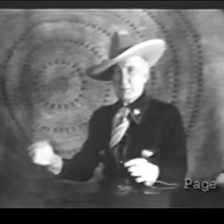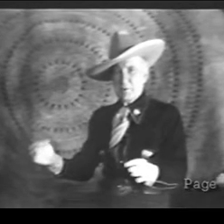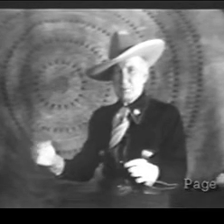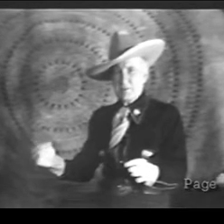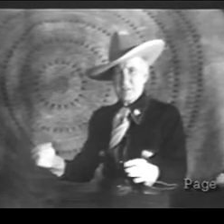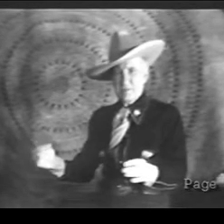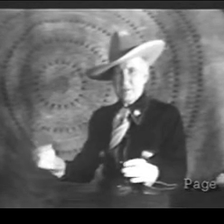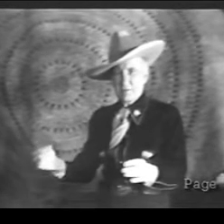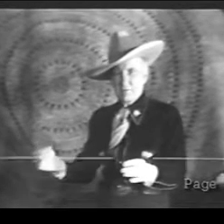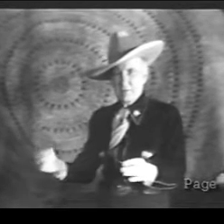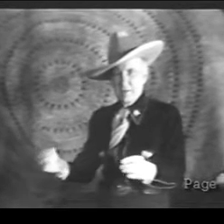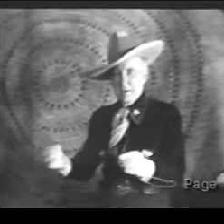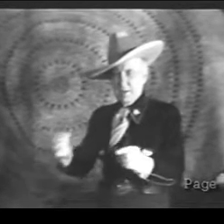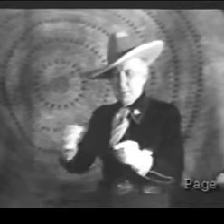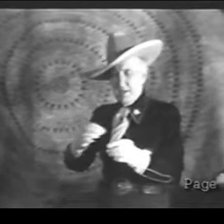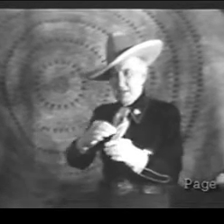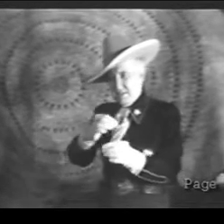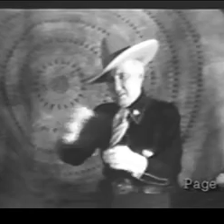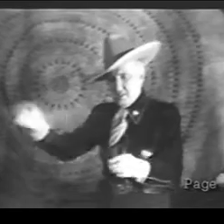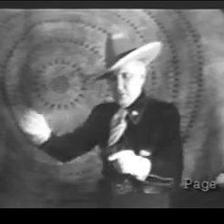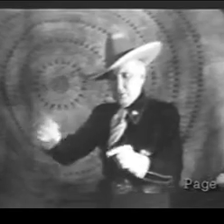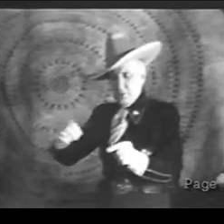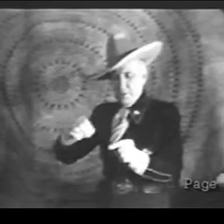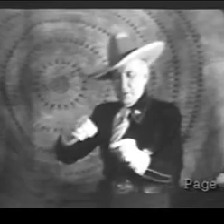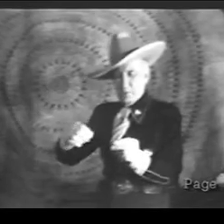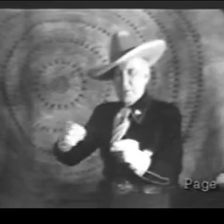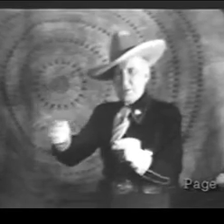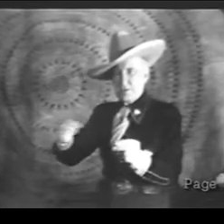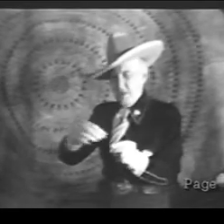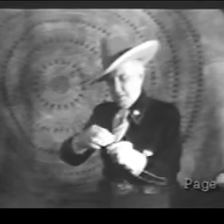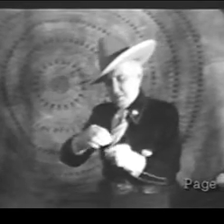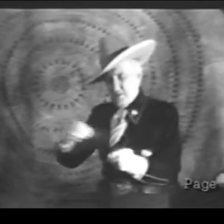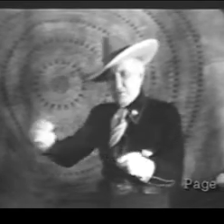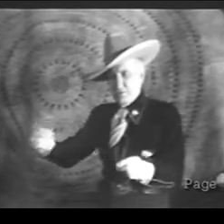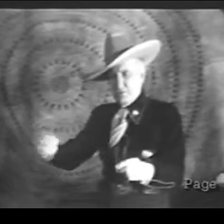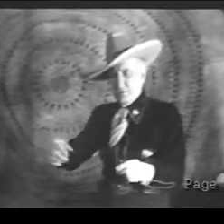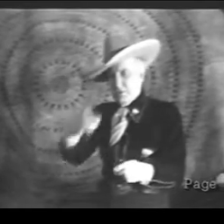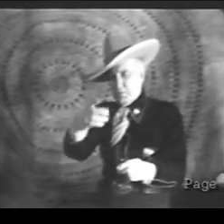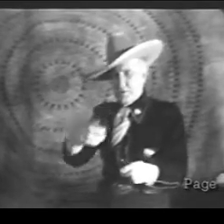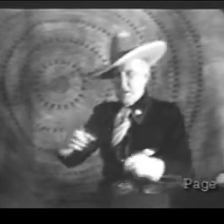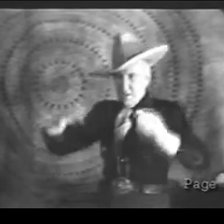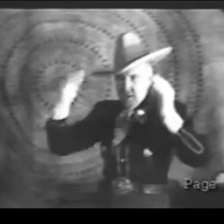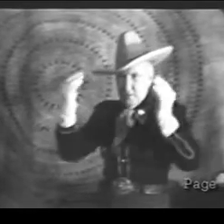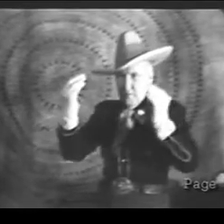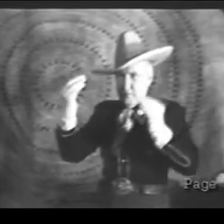it was much tougher. And they would take that sinew, and the way they described that sinew, they would say, the